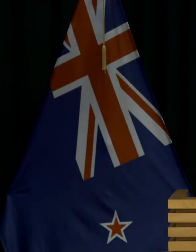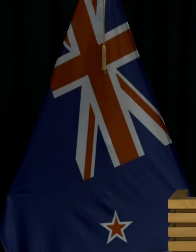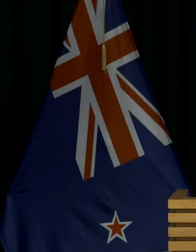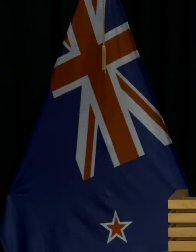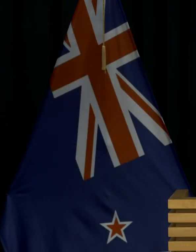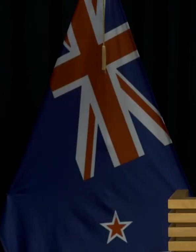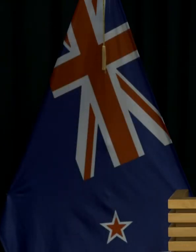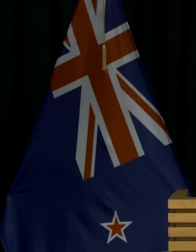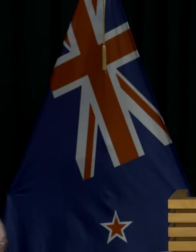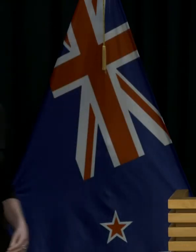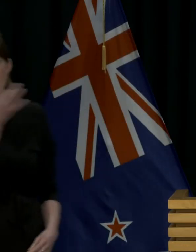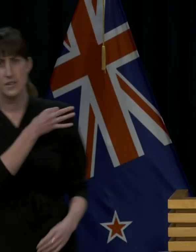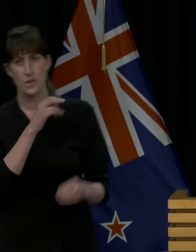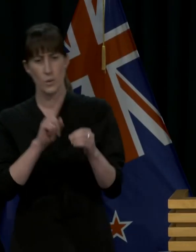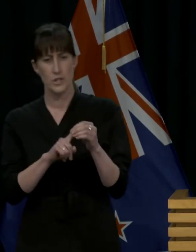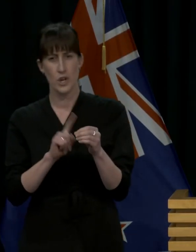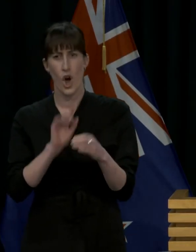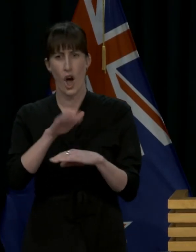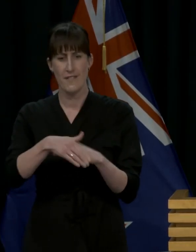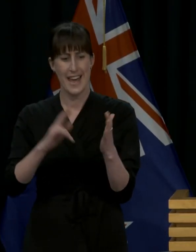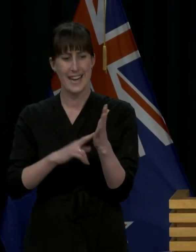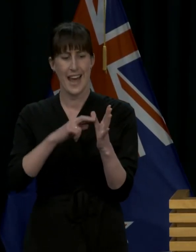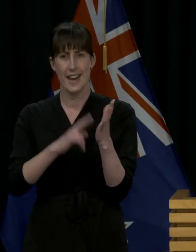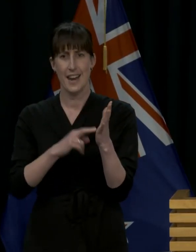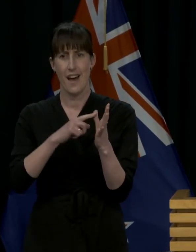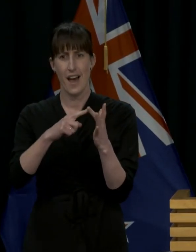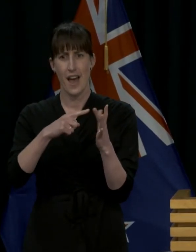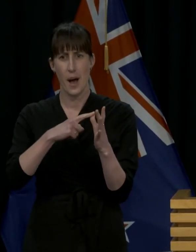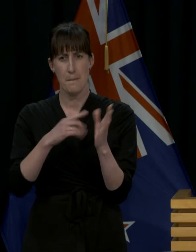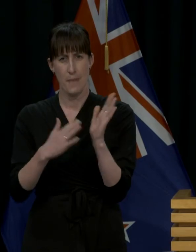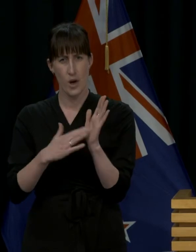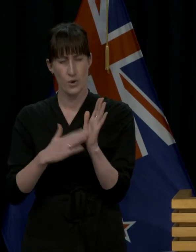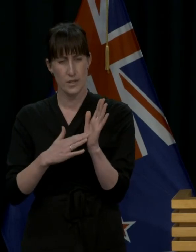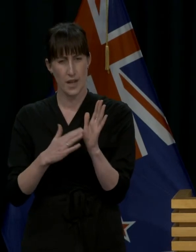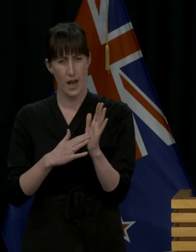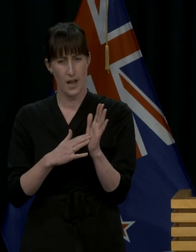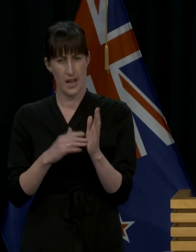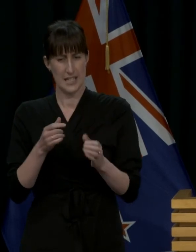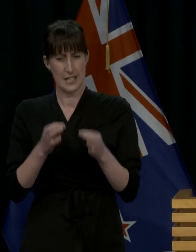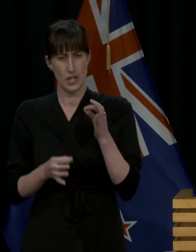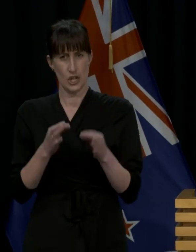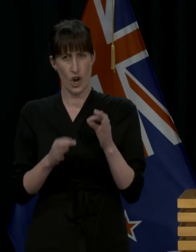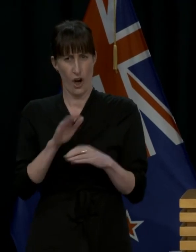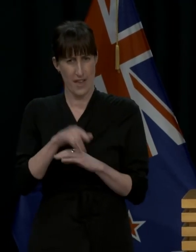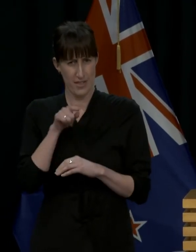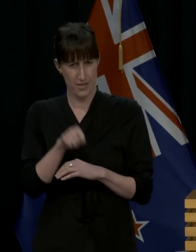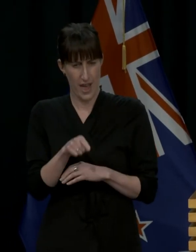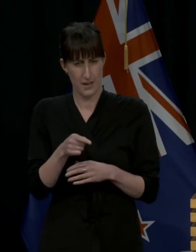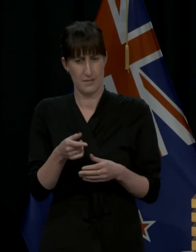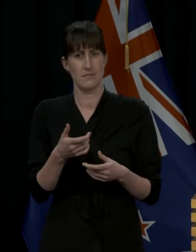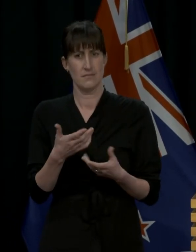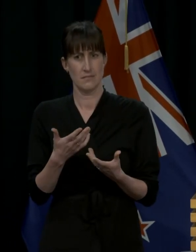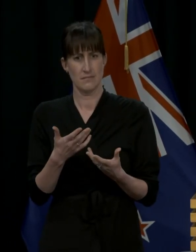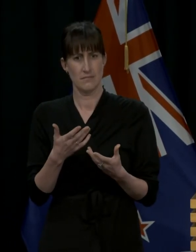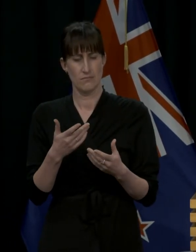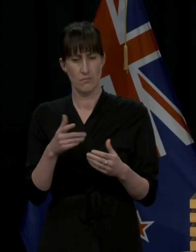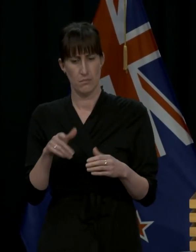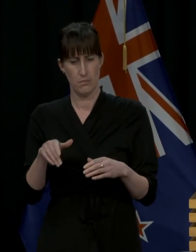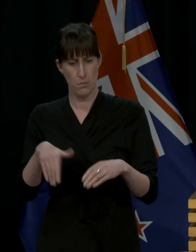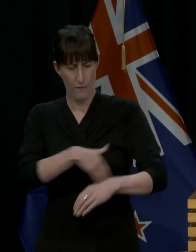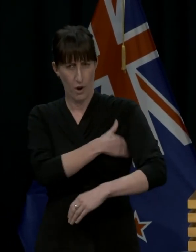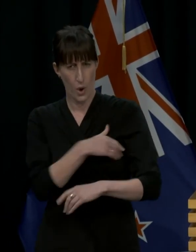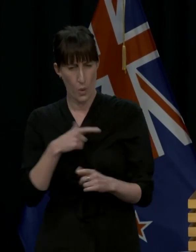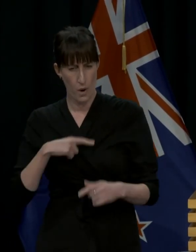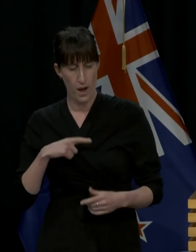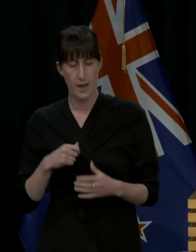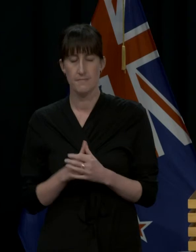foreign affairs, how did you come to that decision? Actually, for me, it was a natural decision to take.